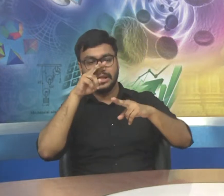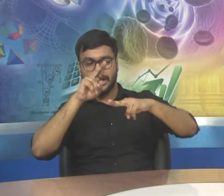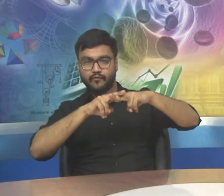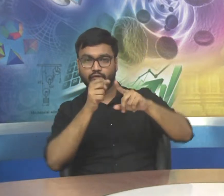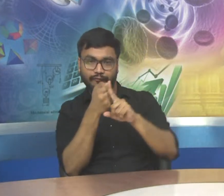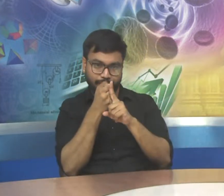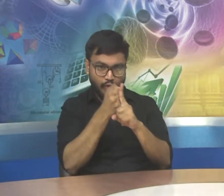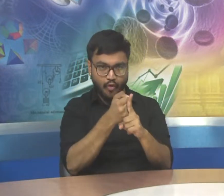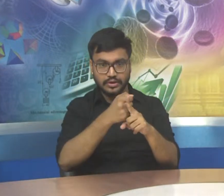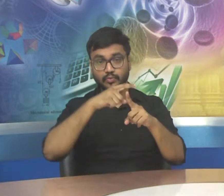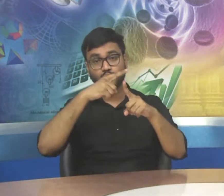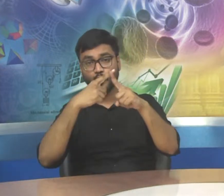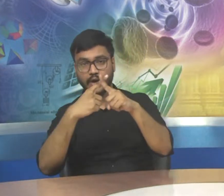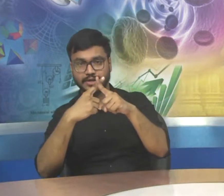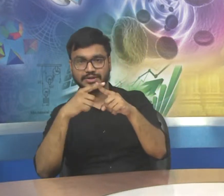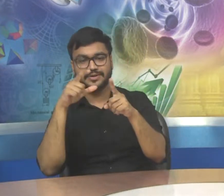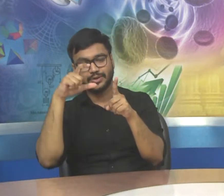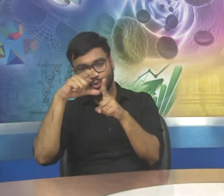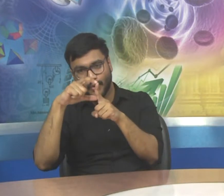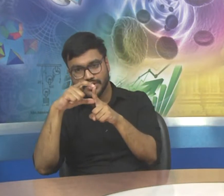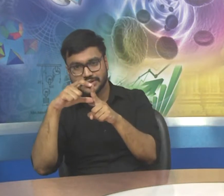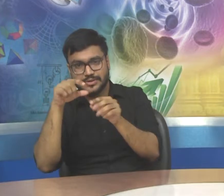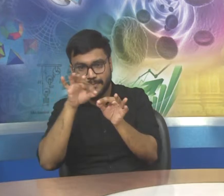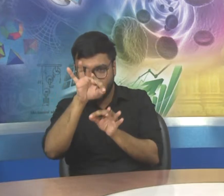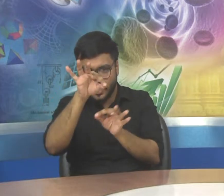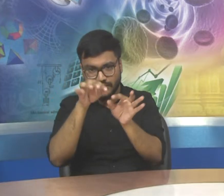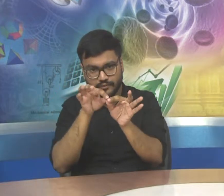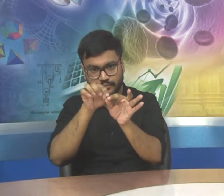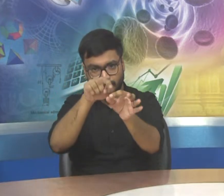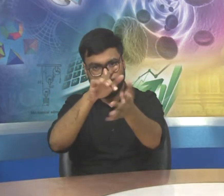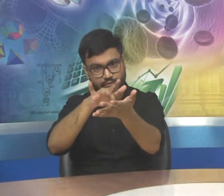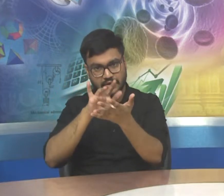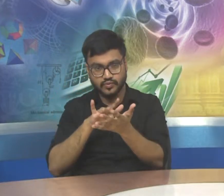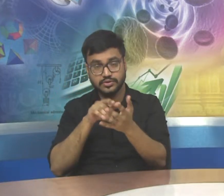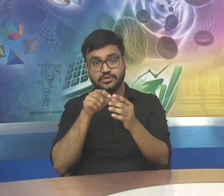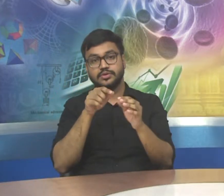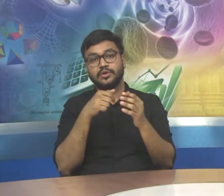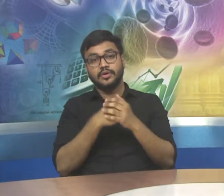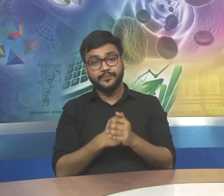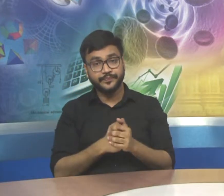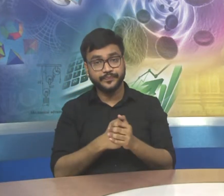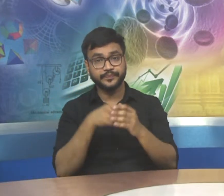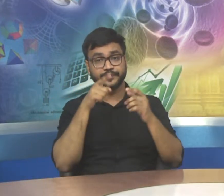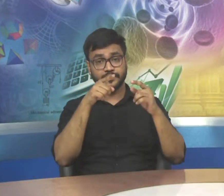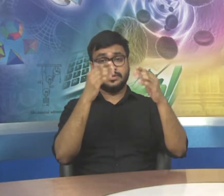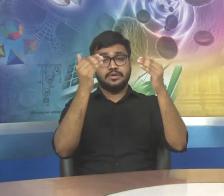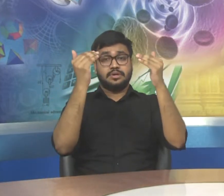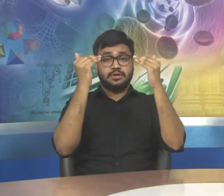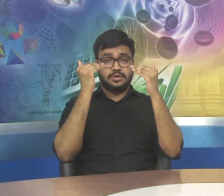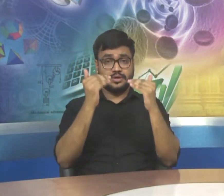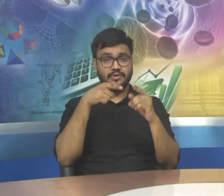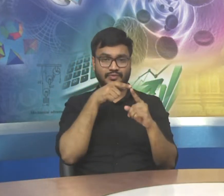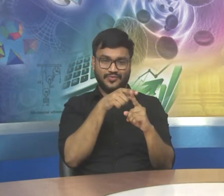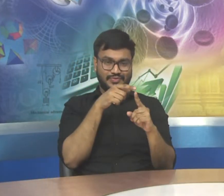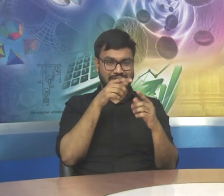And the work's formula is force into displacement. Displacement, it means in